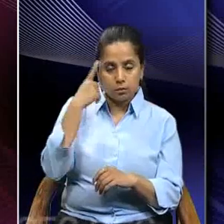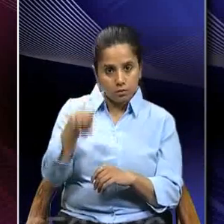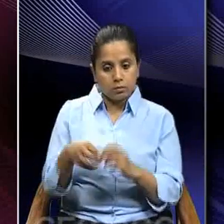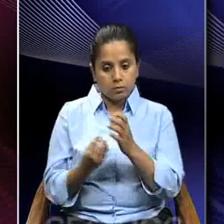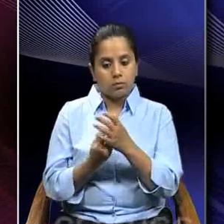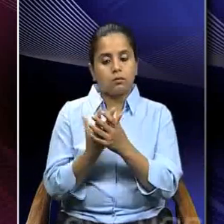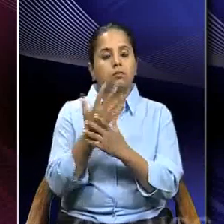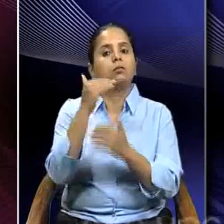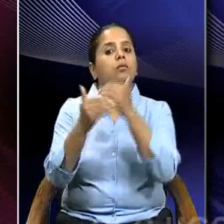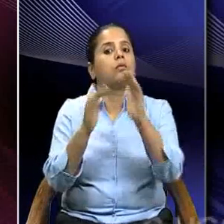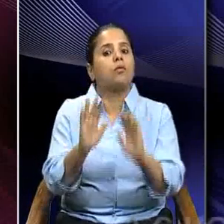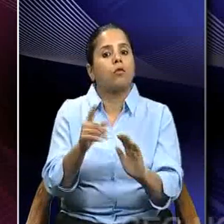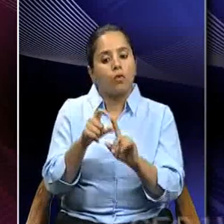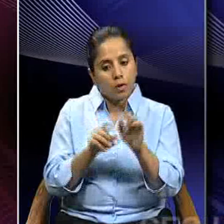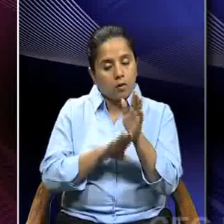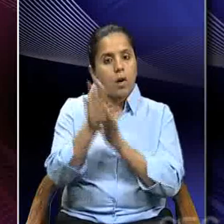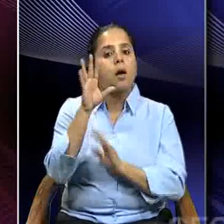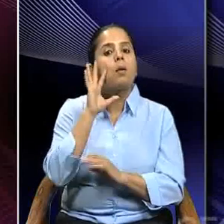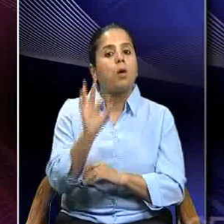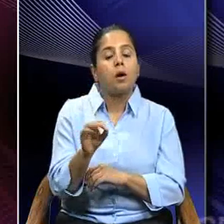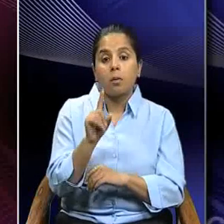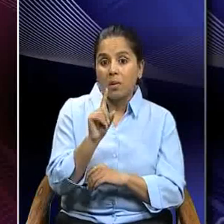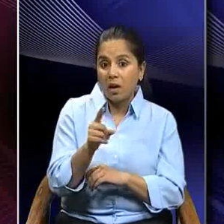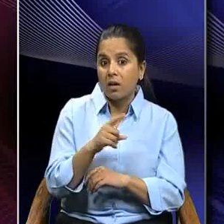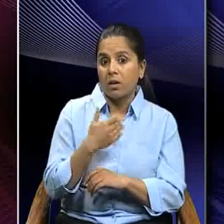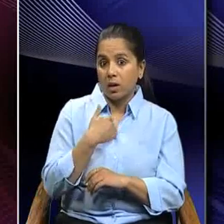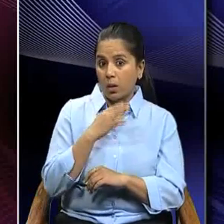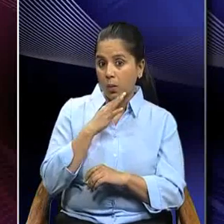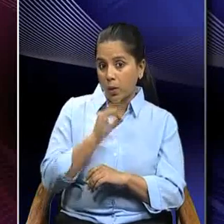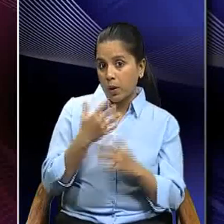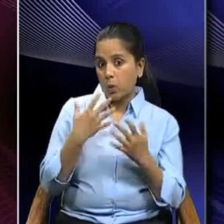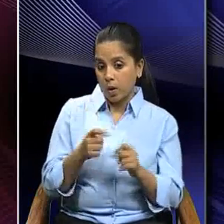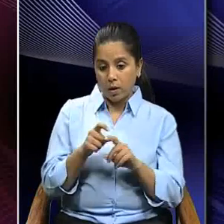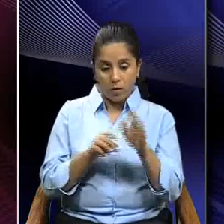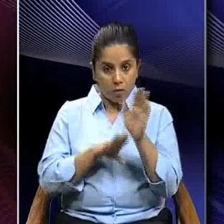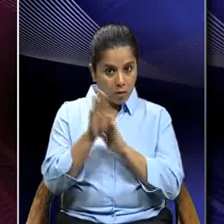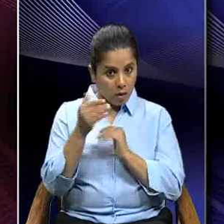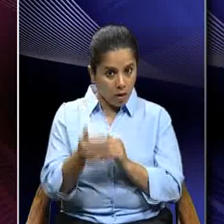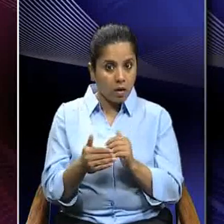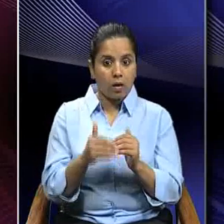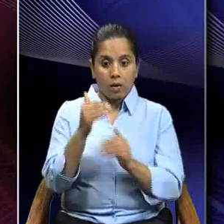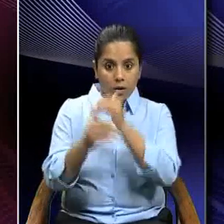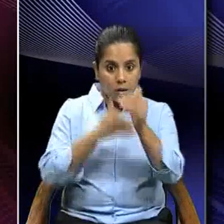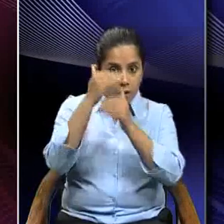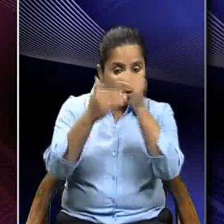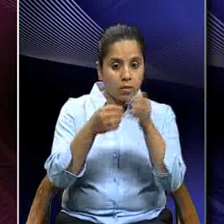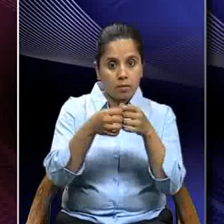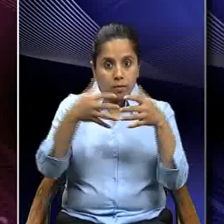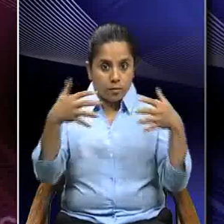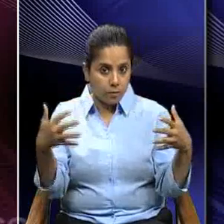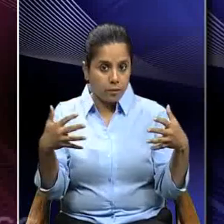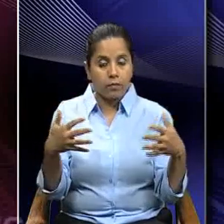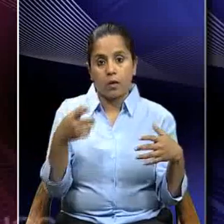It is important for development. But if we really wish that this development or this growth or progress should